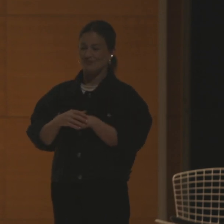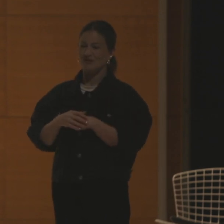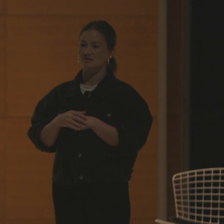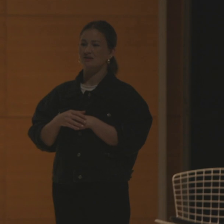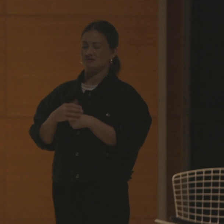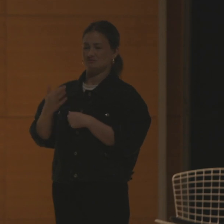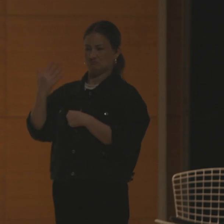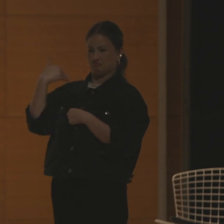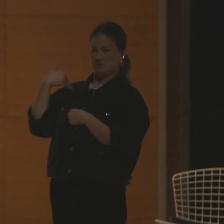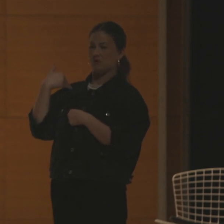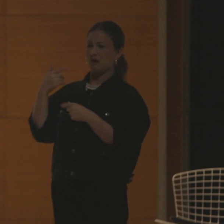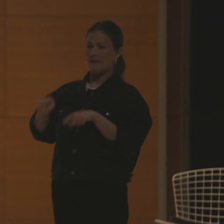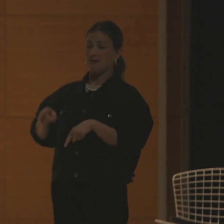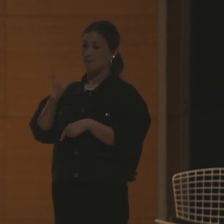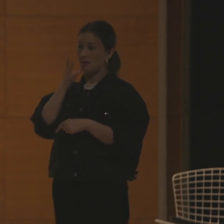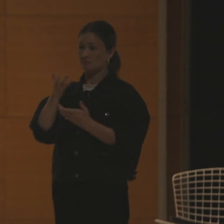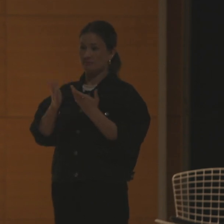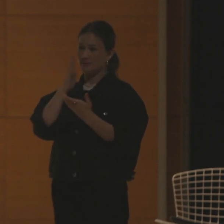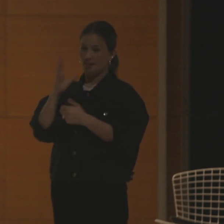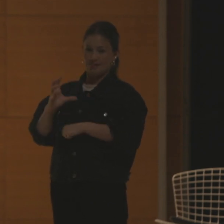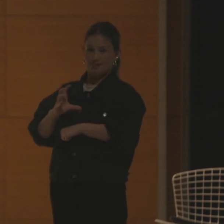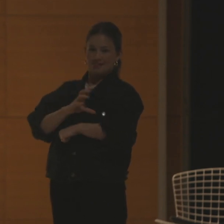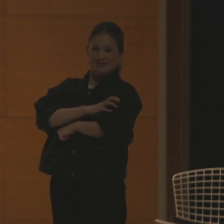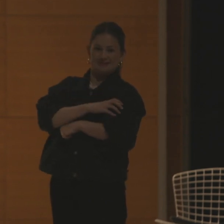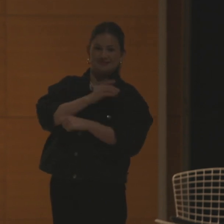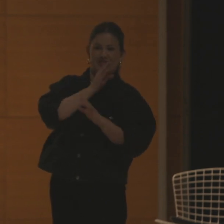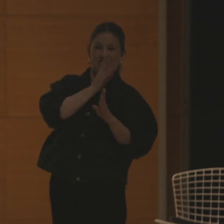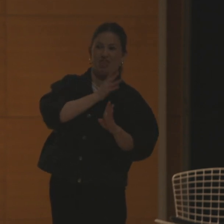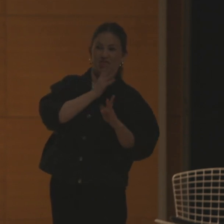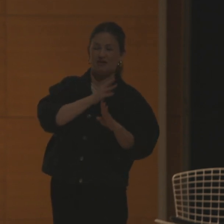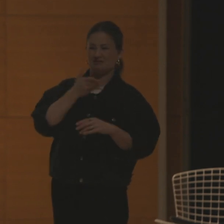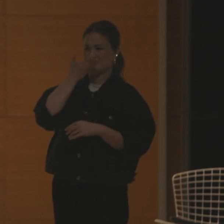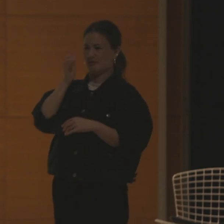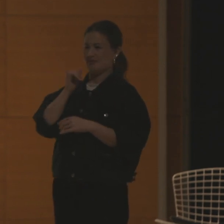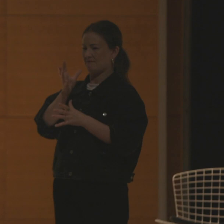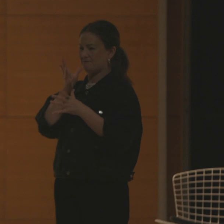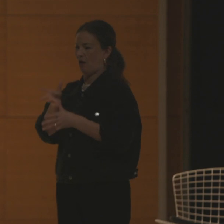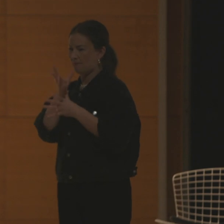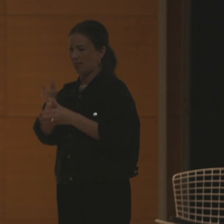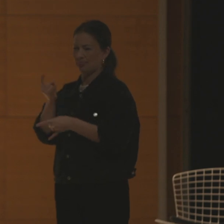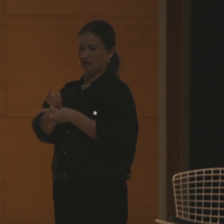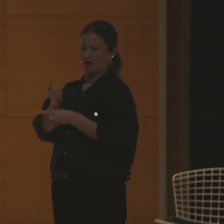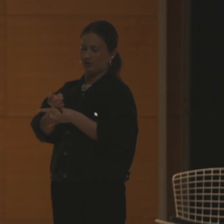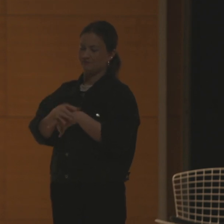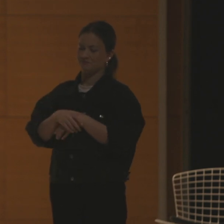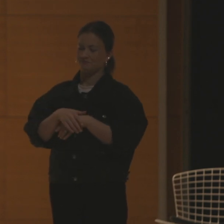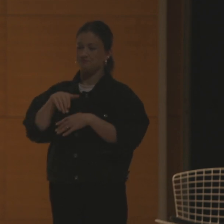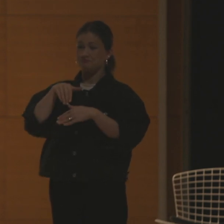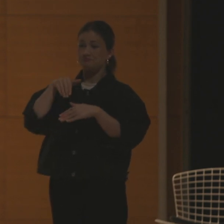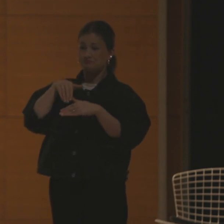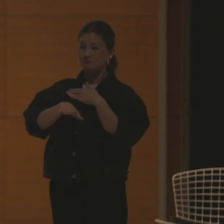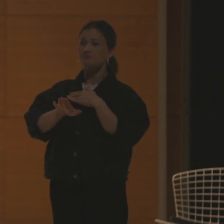years ago, she might have clung to me like this, her breath a lank cloud of vomit and liquor. Inside the shop, a series of